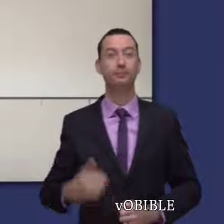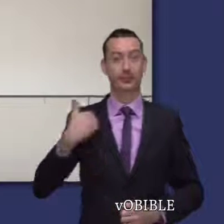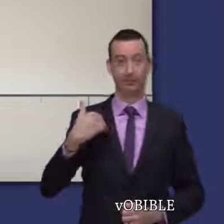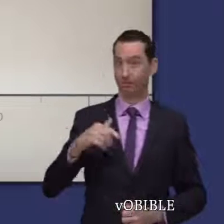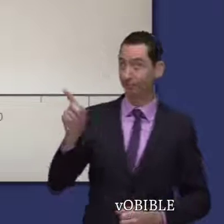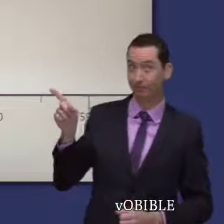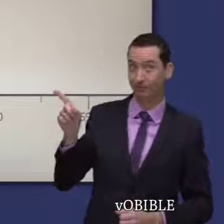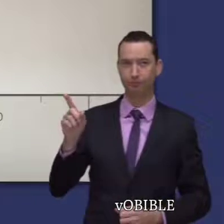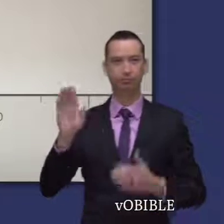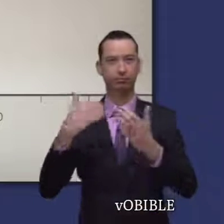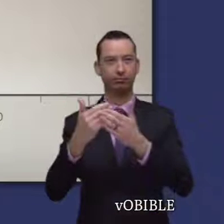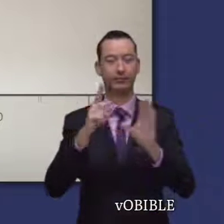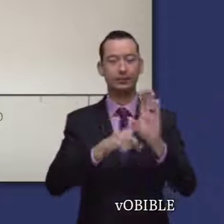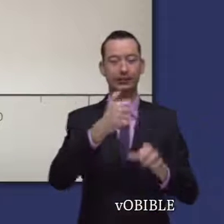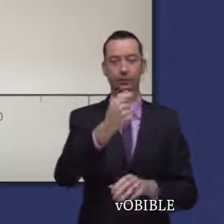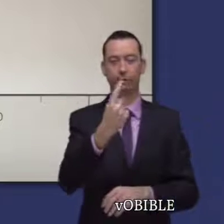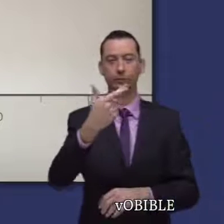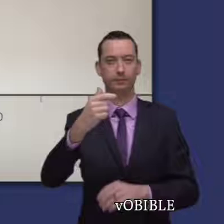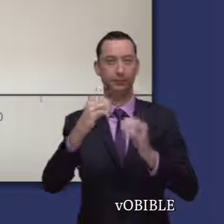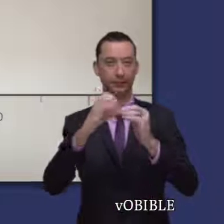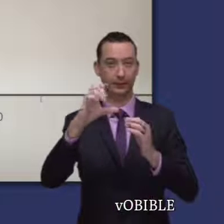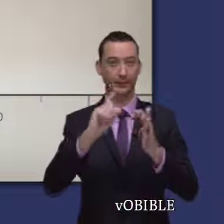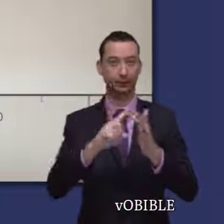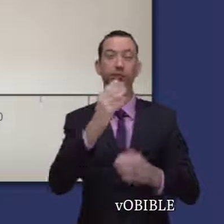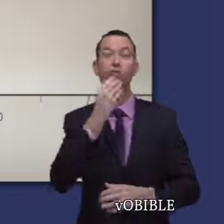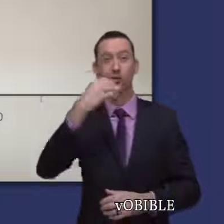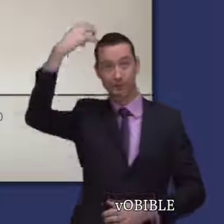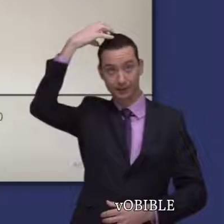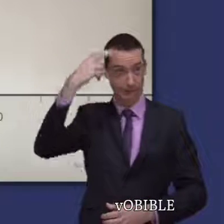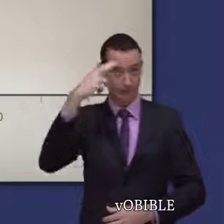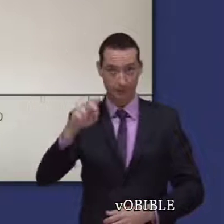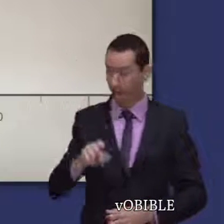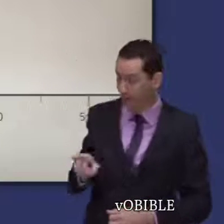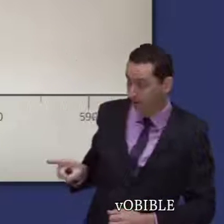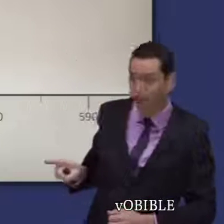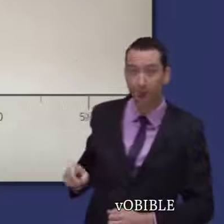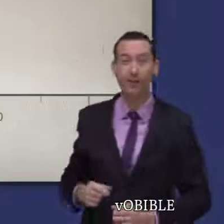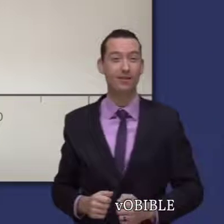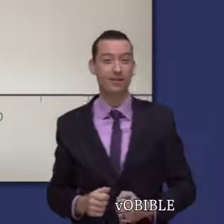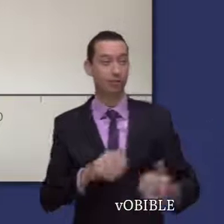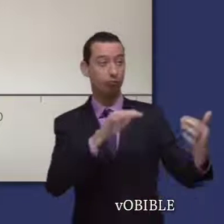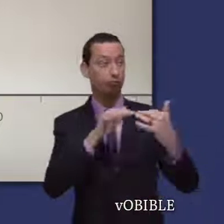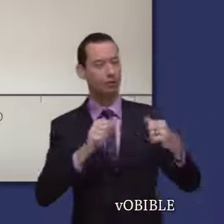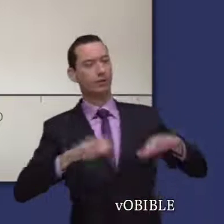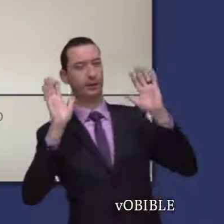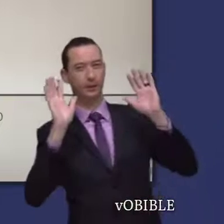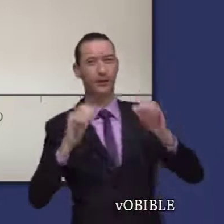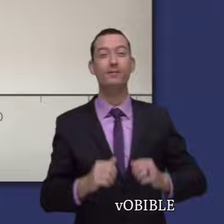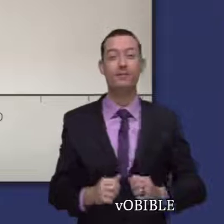He lived in Judah until 617 BCE when Judean King Jehoiakim was forced to surrender to Babylon.